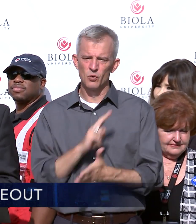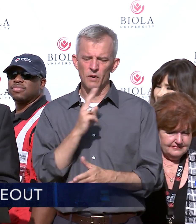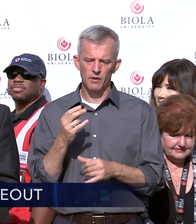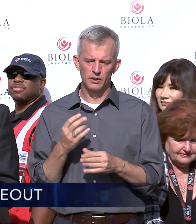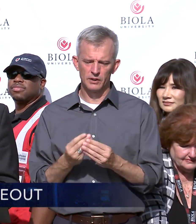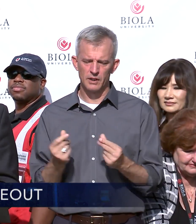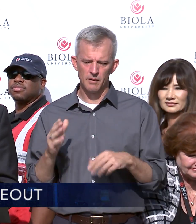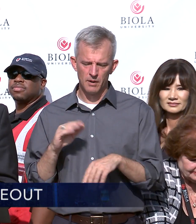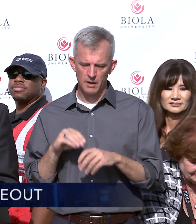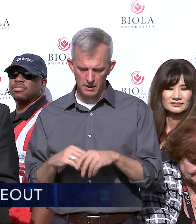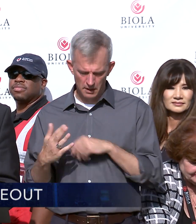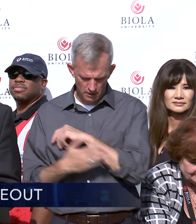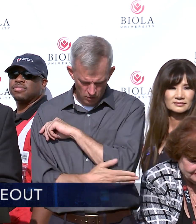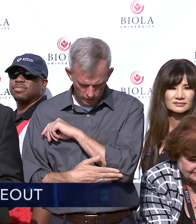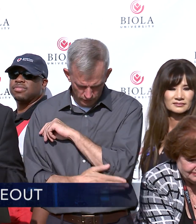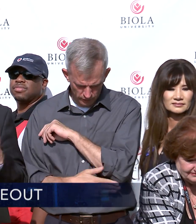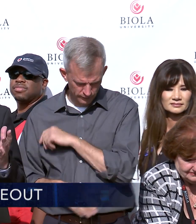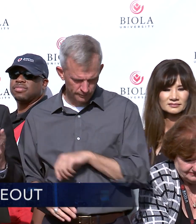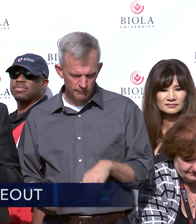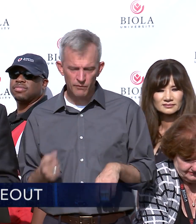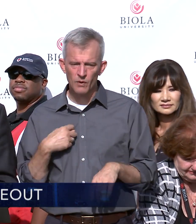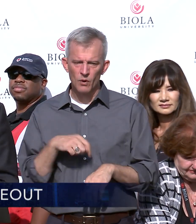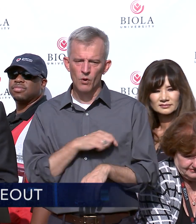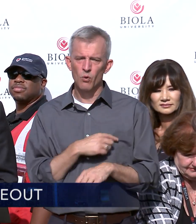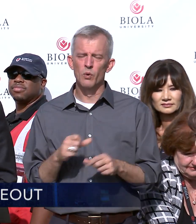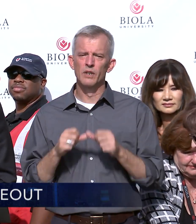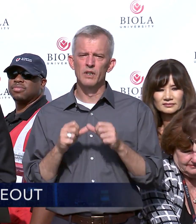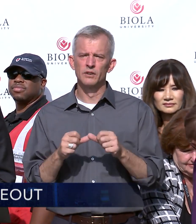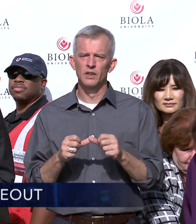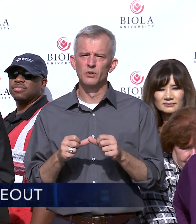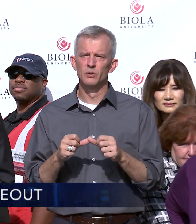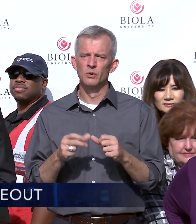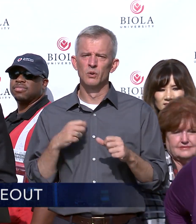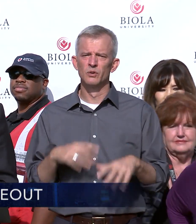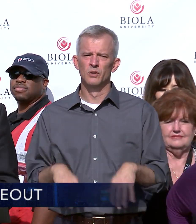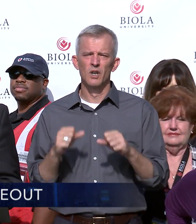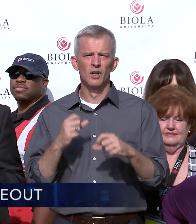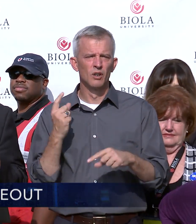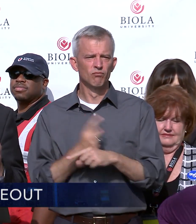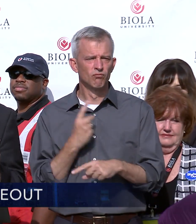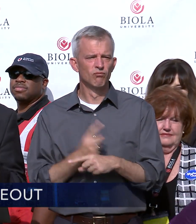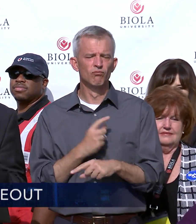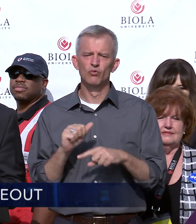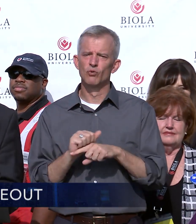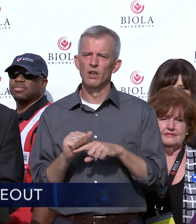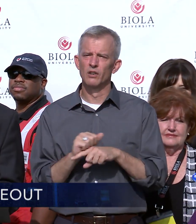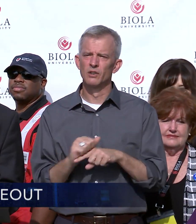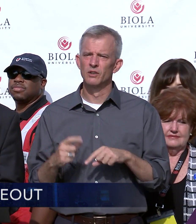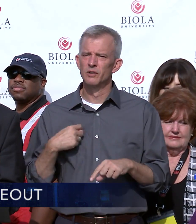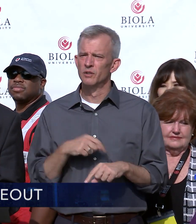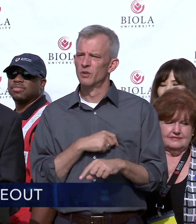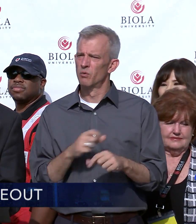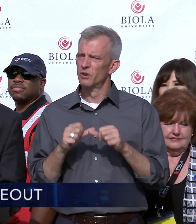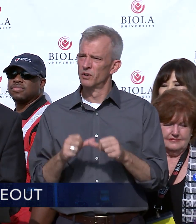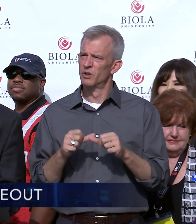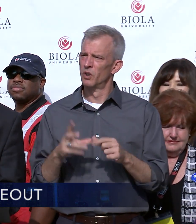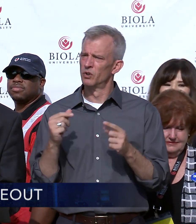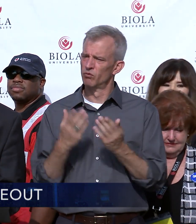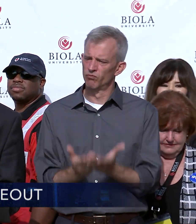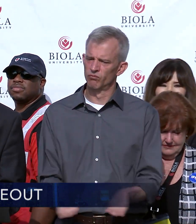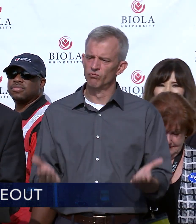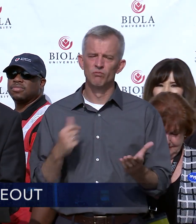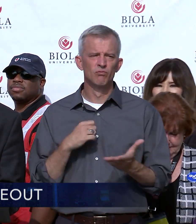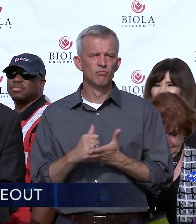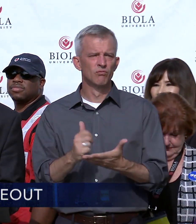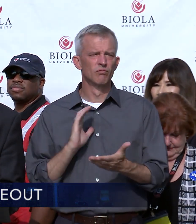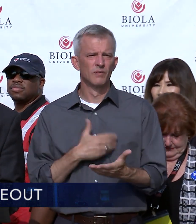be field tested today. We continue to conduct regular drills. We continue to do the kinds of things that help our